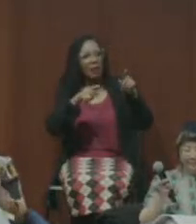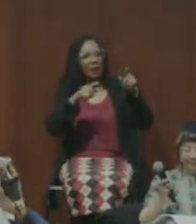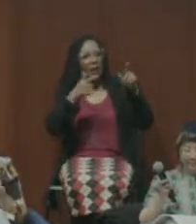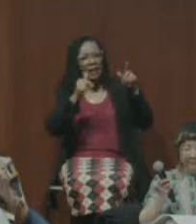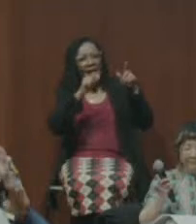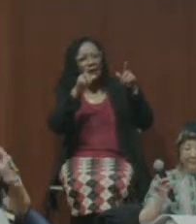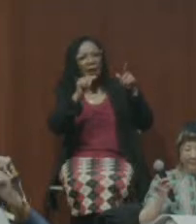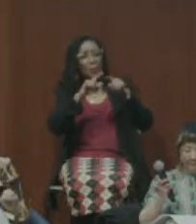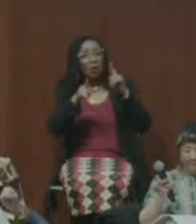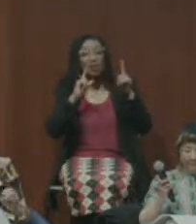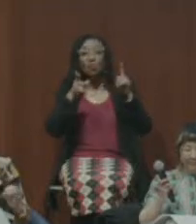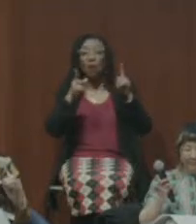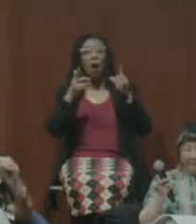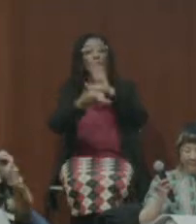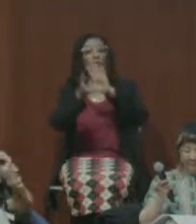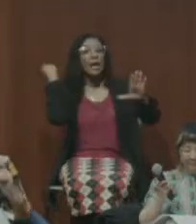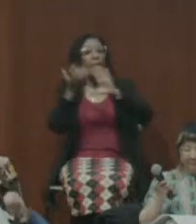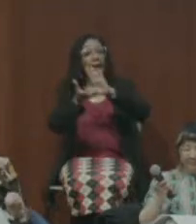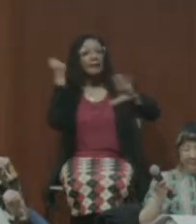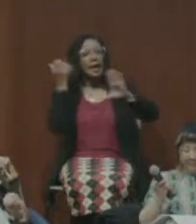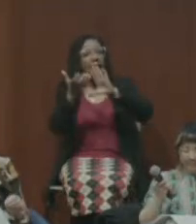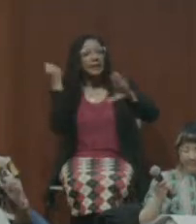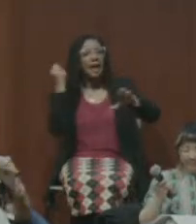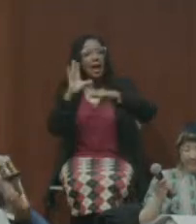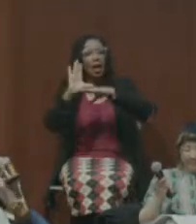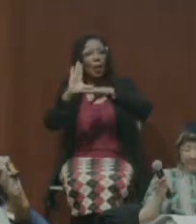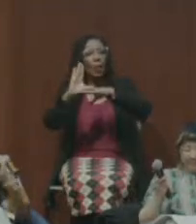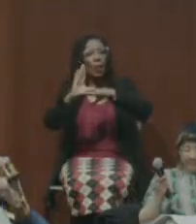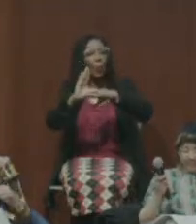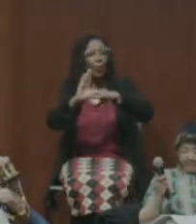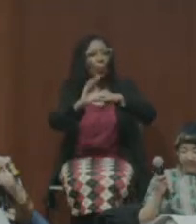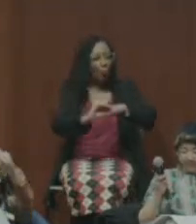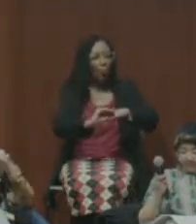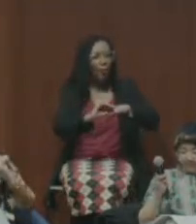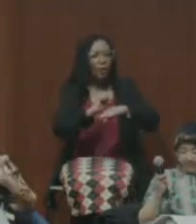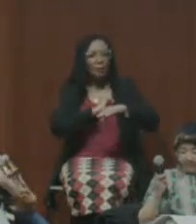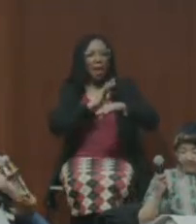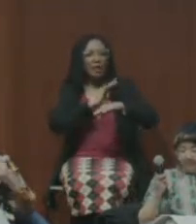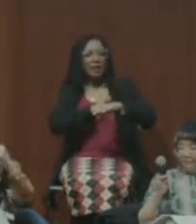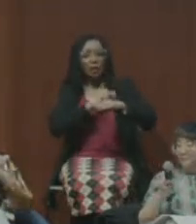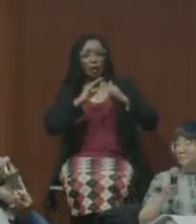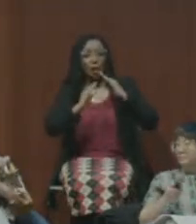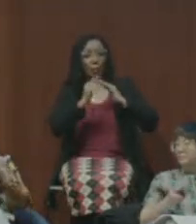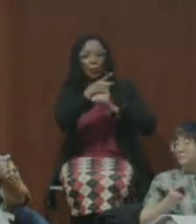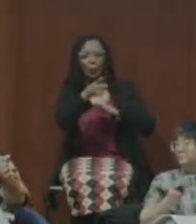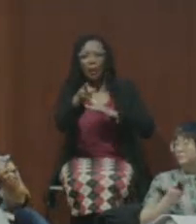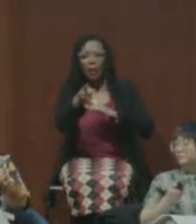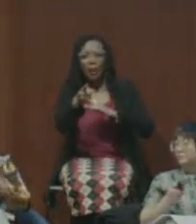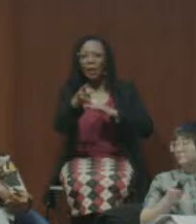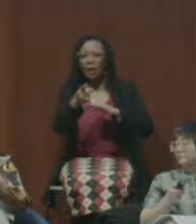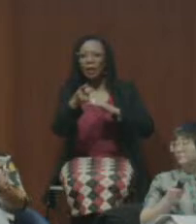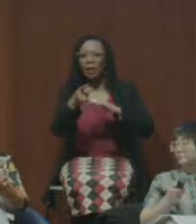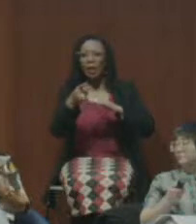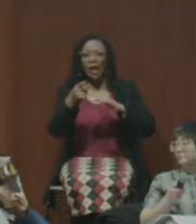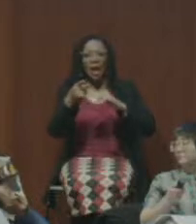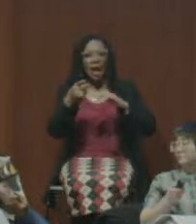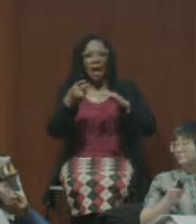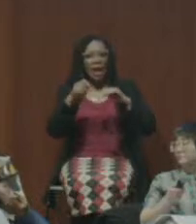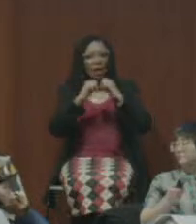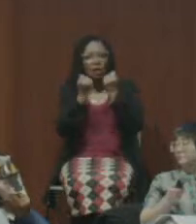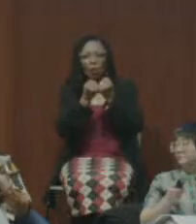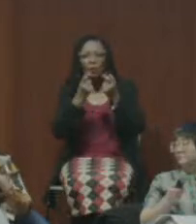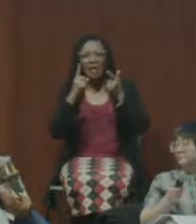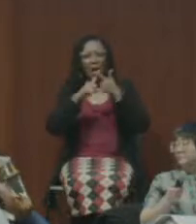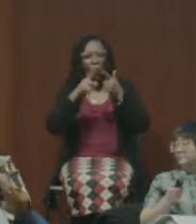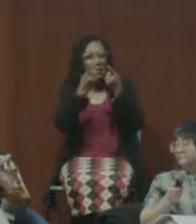once you extract, once you exhaust the Palestinian community that is psychologically and socially and